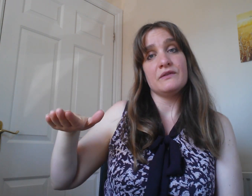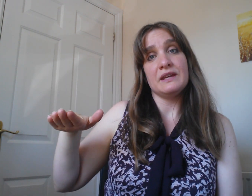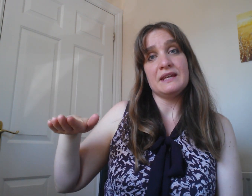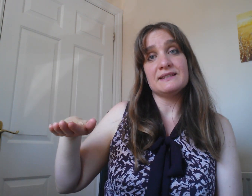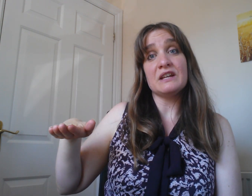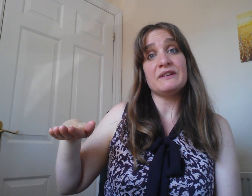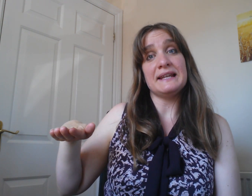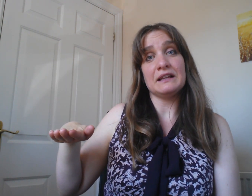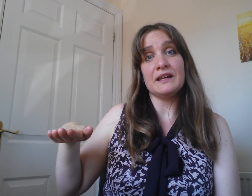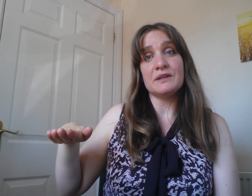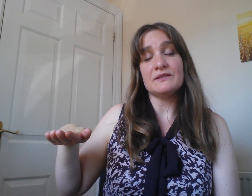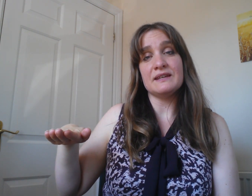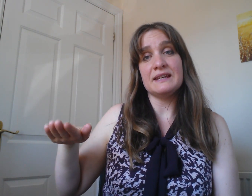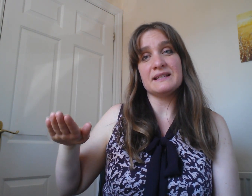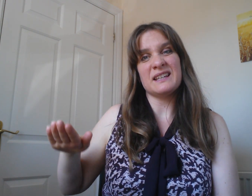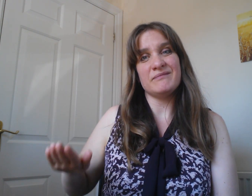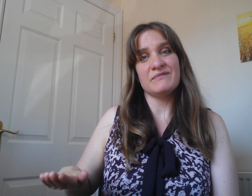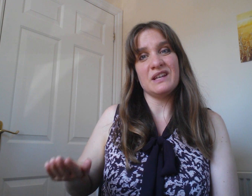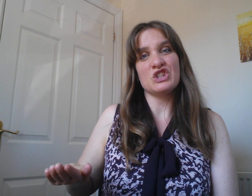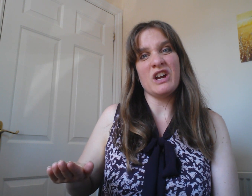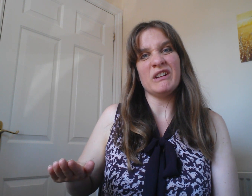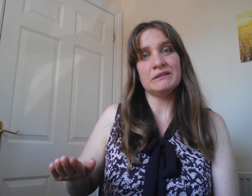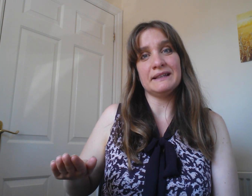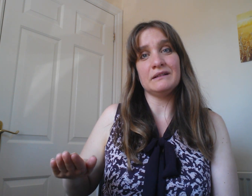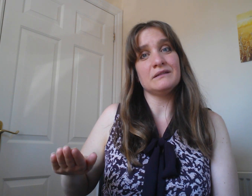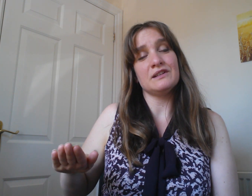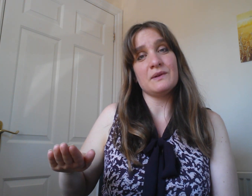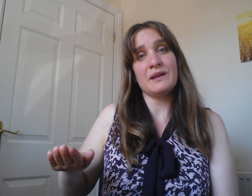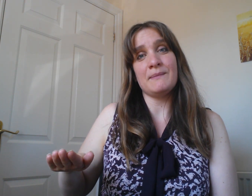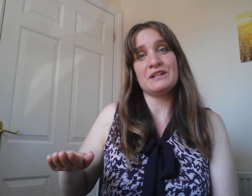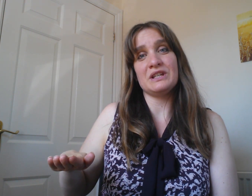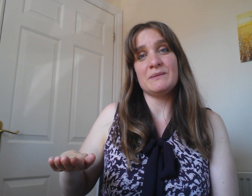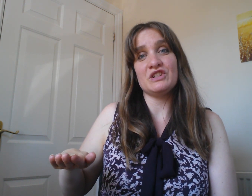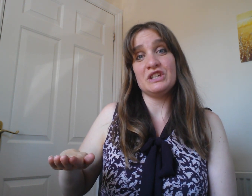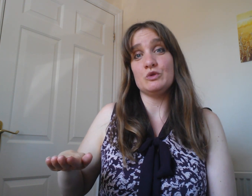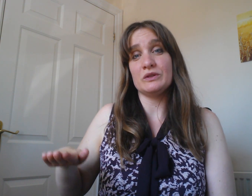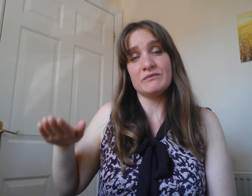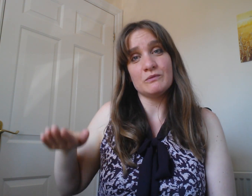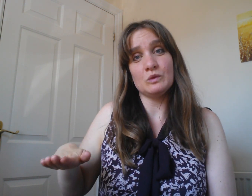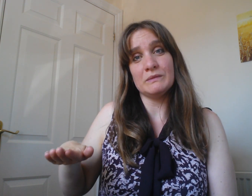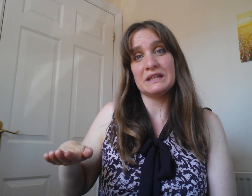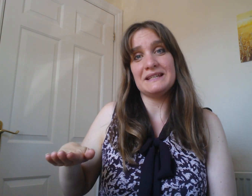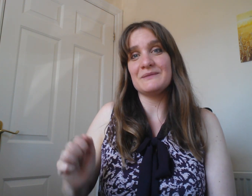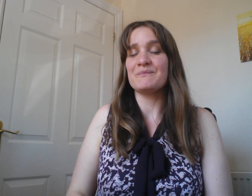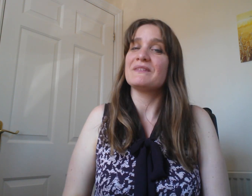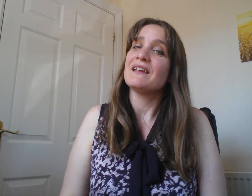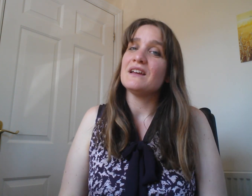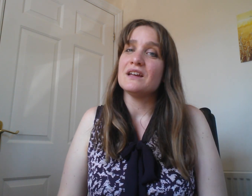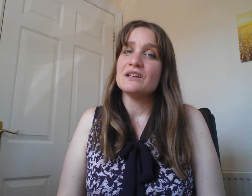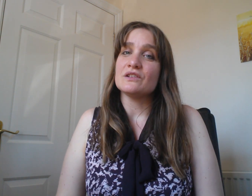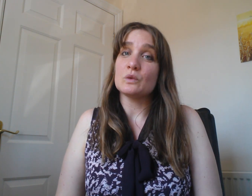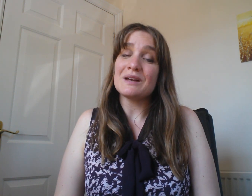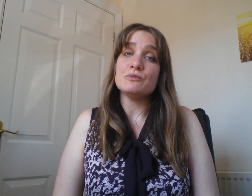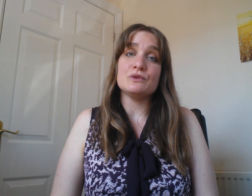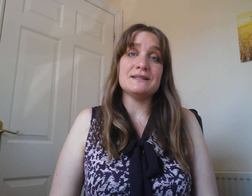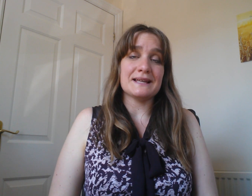The sign for little that I'm using is like a child little, because we're imagining them as children, small monkeys. So trois petits